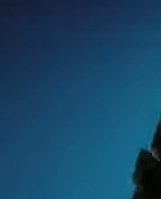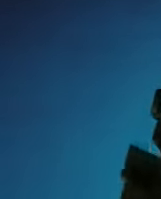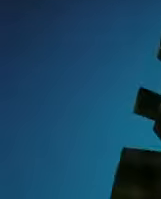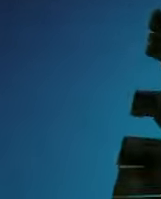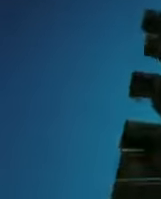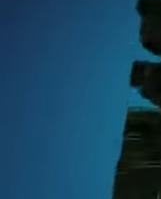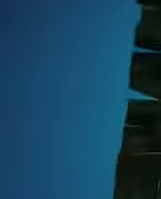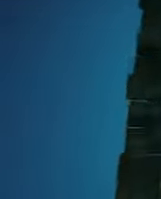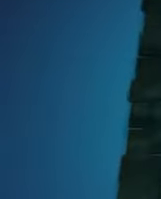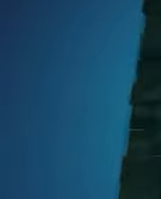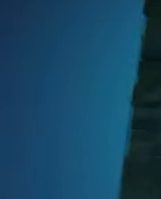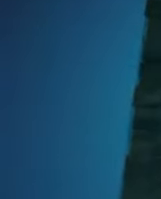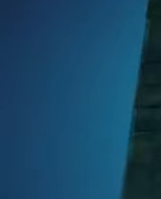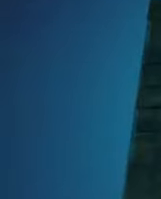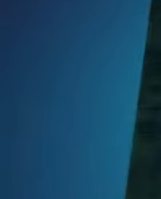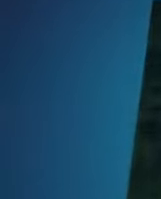I